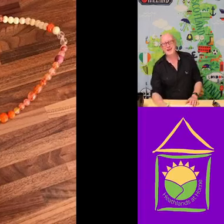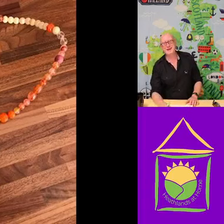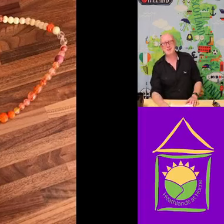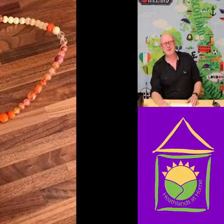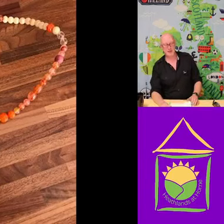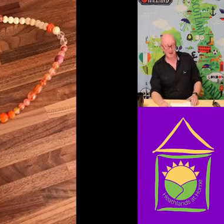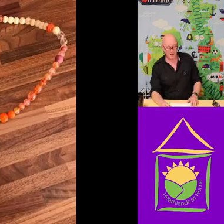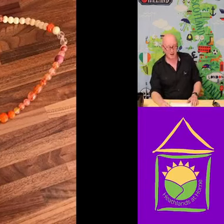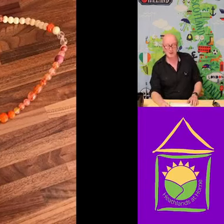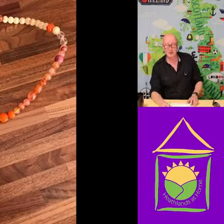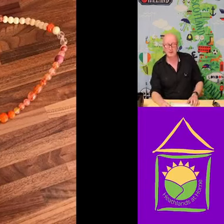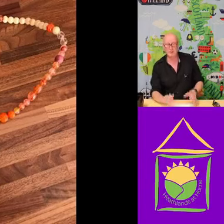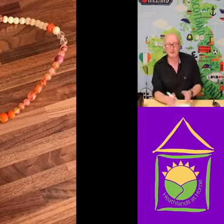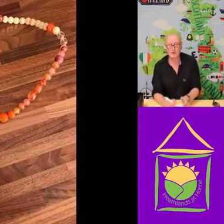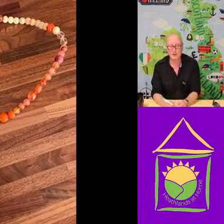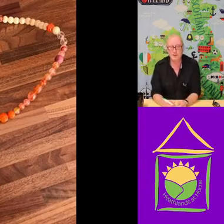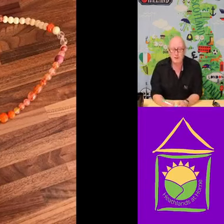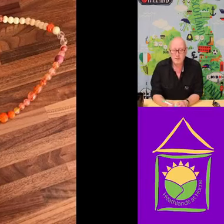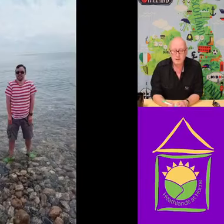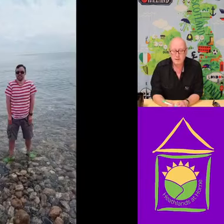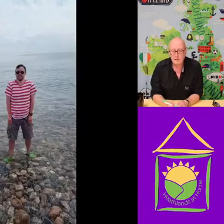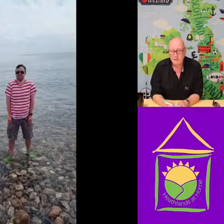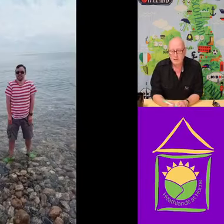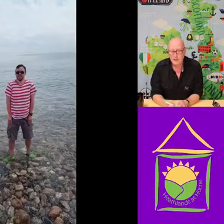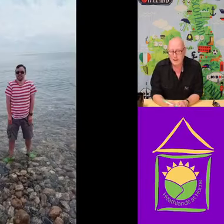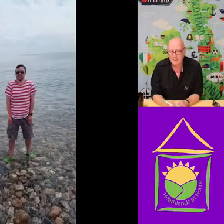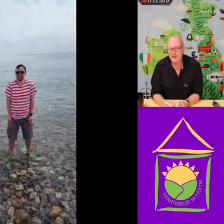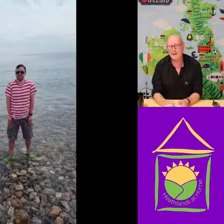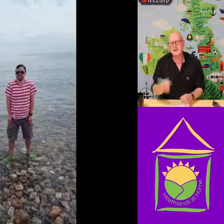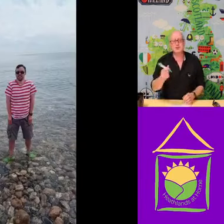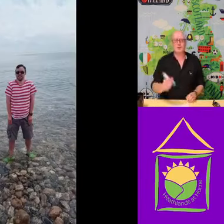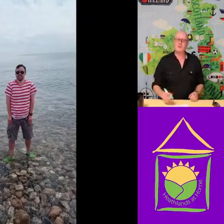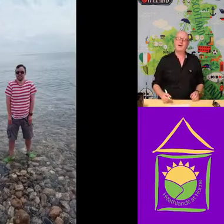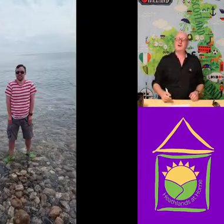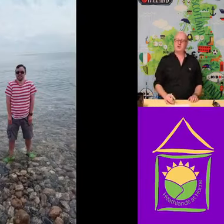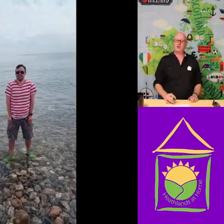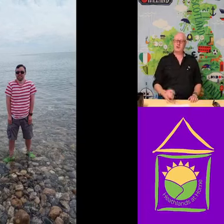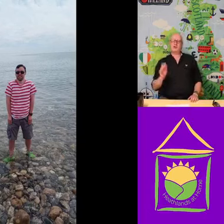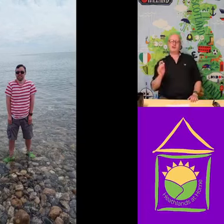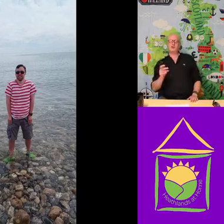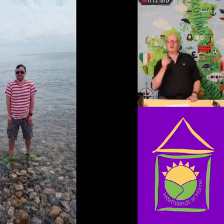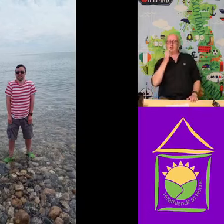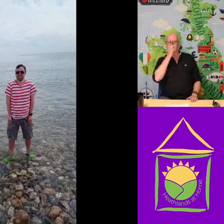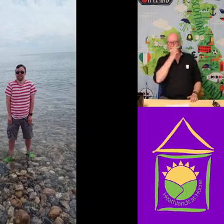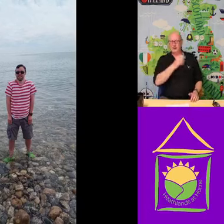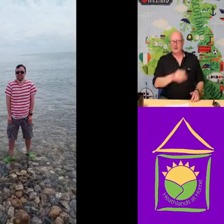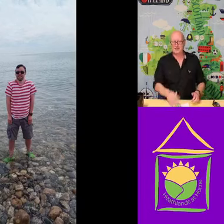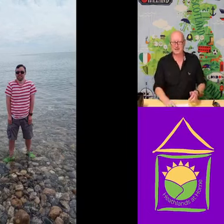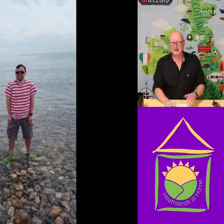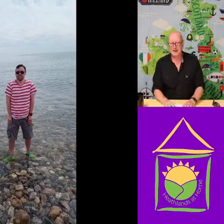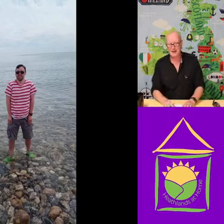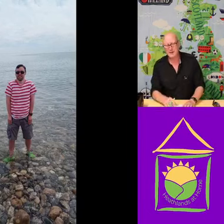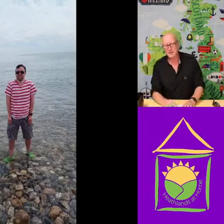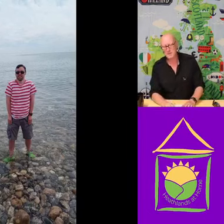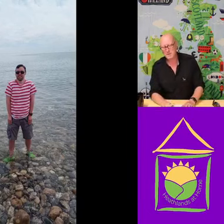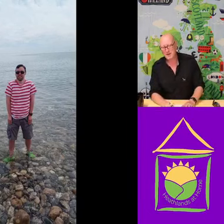Tutorial for us. No, that's cool. Well done, Abby. Here we go. Here he is. One Man and His Dog, Seaside Edition. There's look at that. Is that a set of green